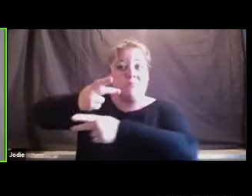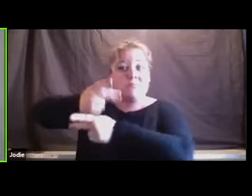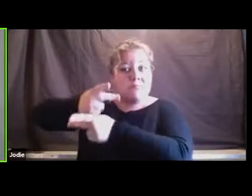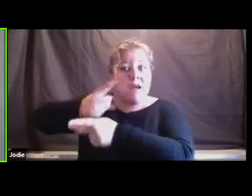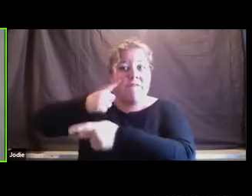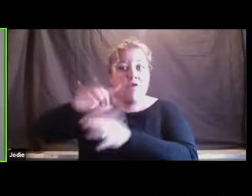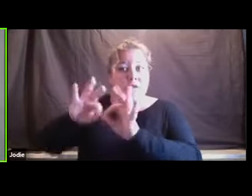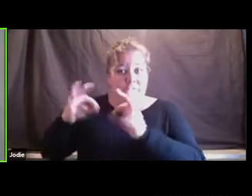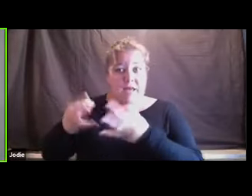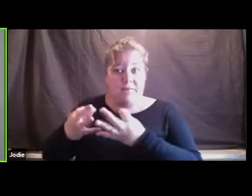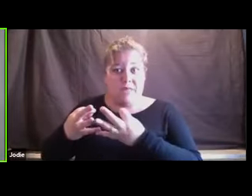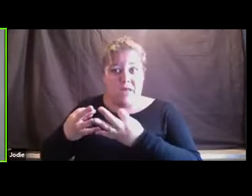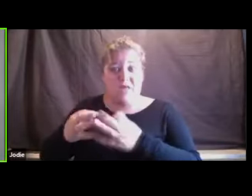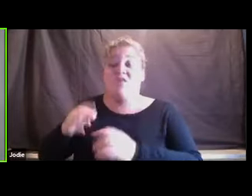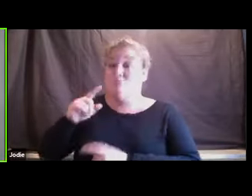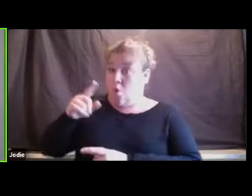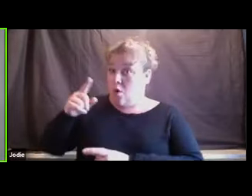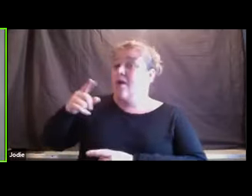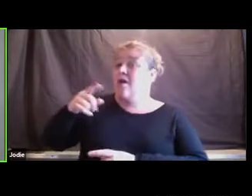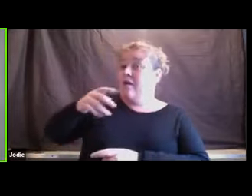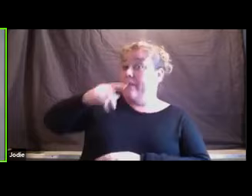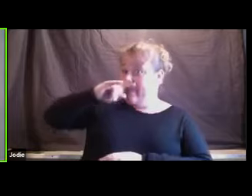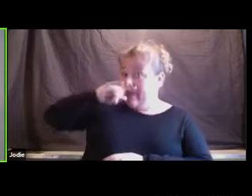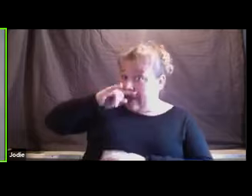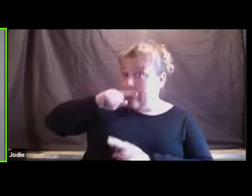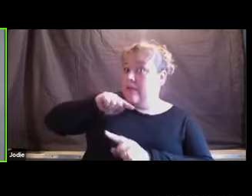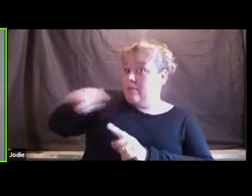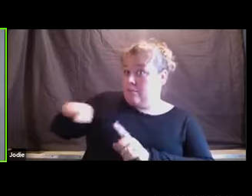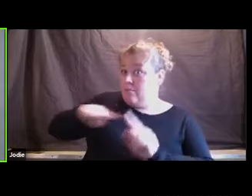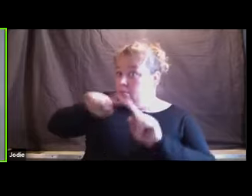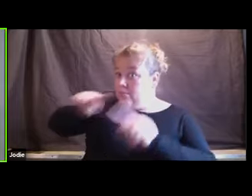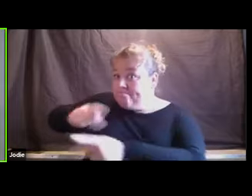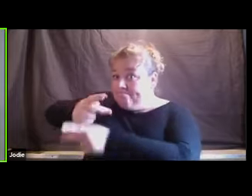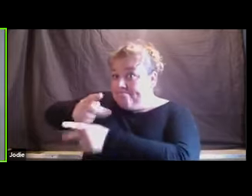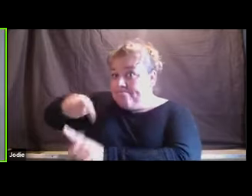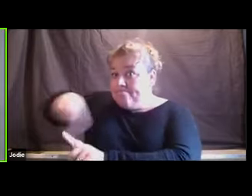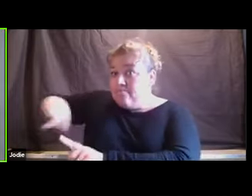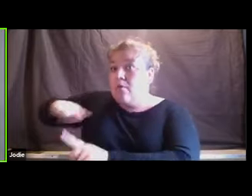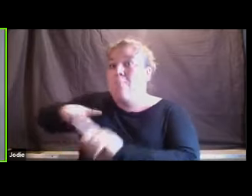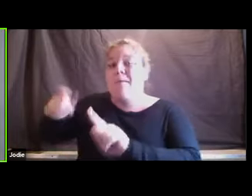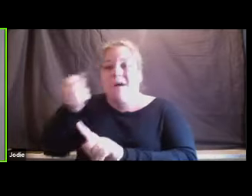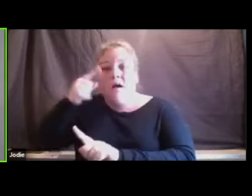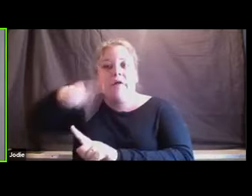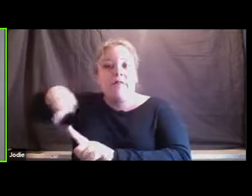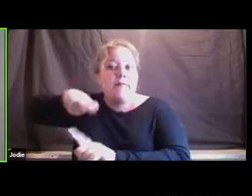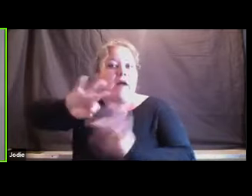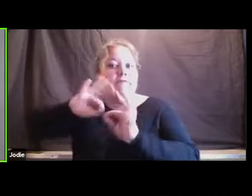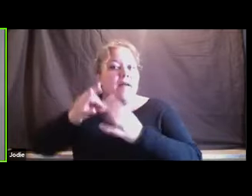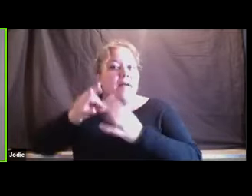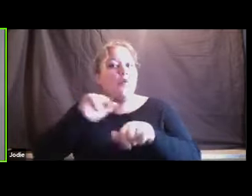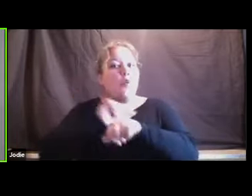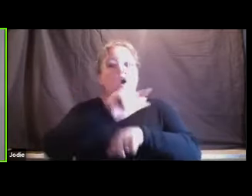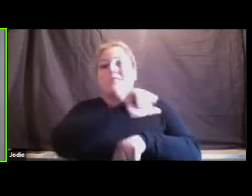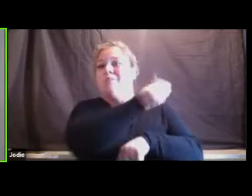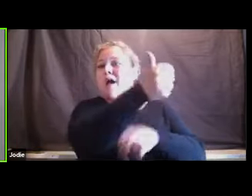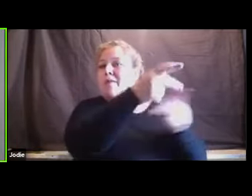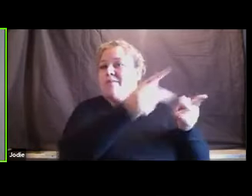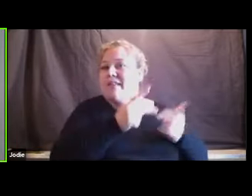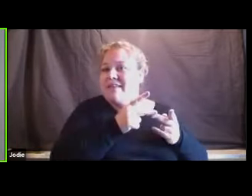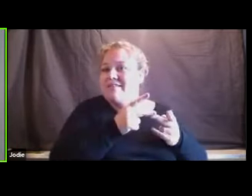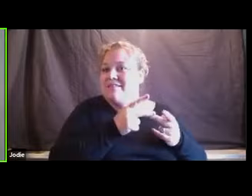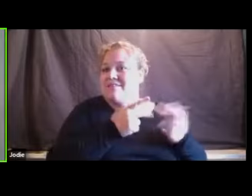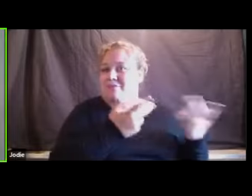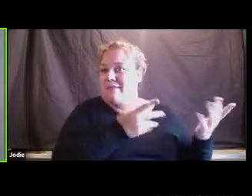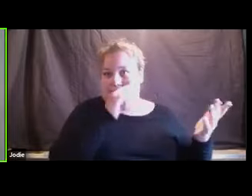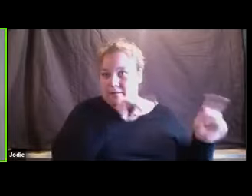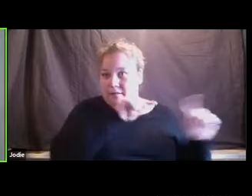that work elsewhere. So certainly we know that that has a bigger impact. And I